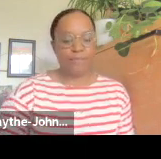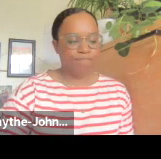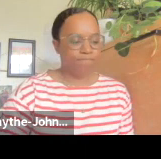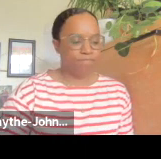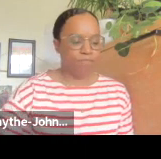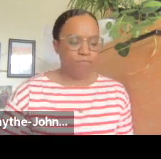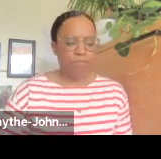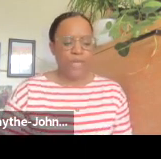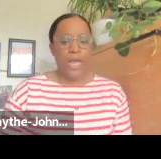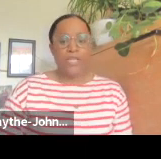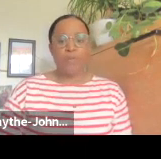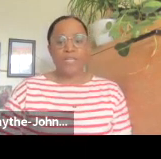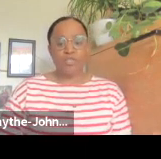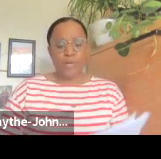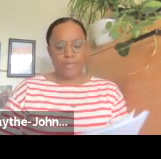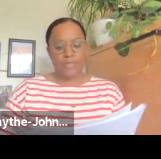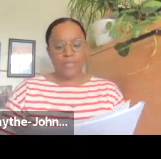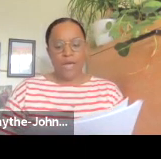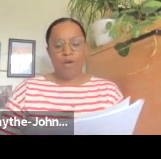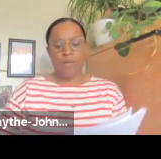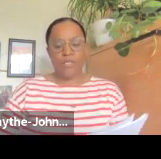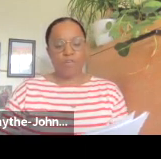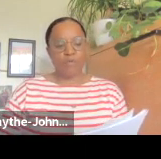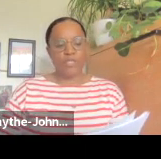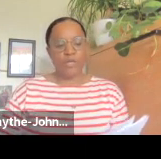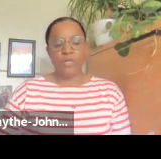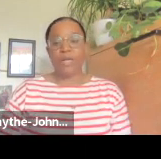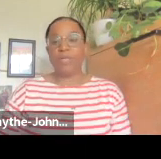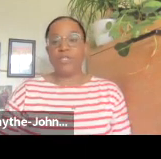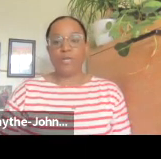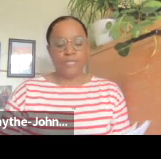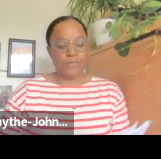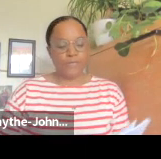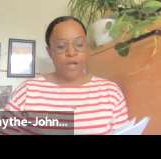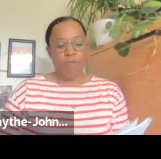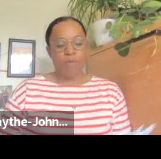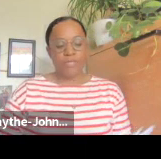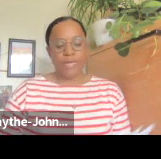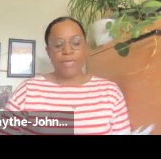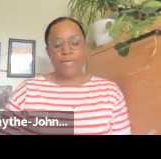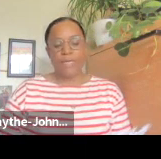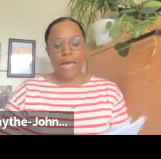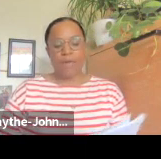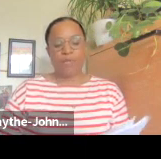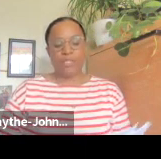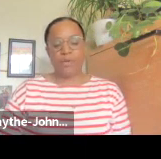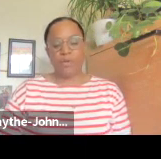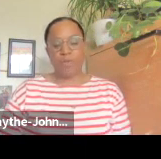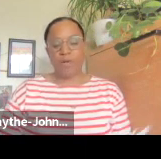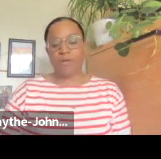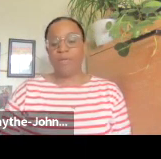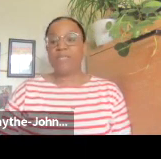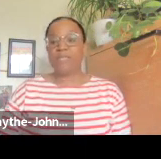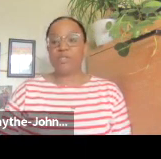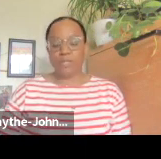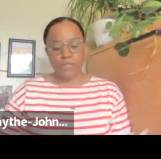Fleet. Jamaica's new elite, a combination of British colonial administrators, mercantile elite, and British and North